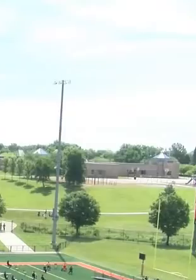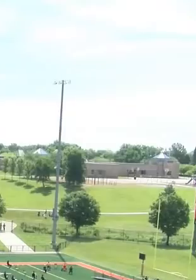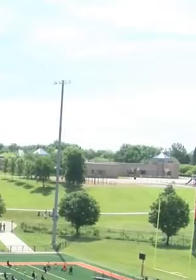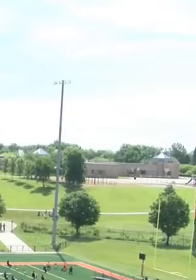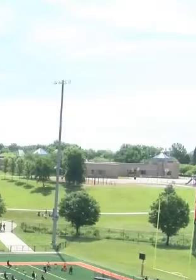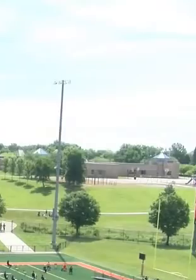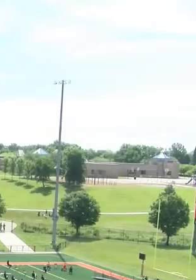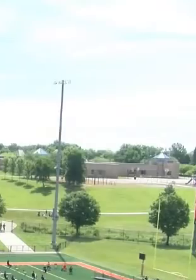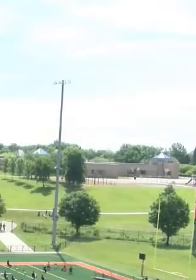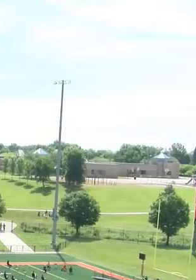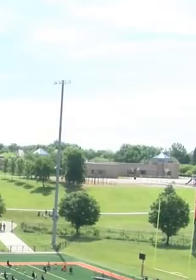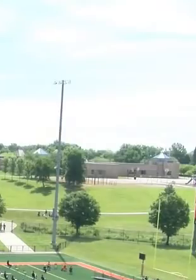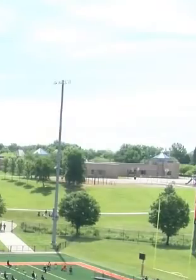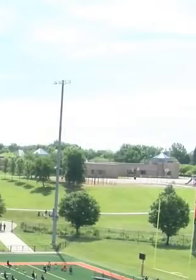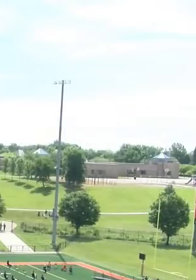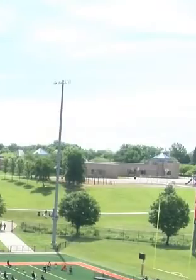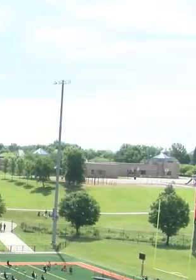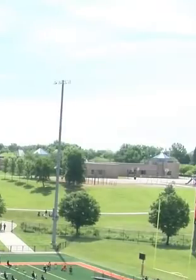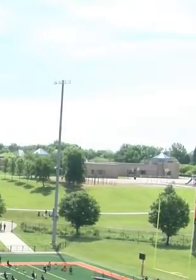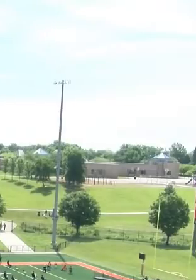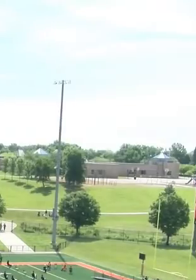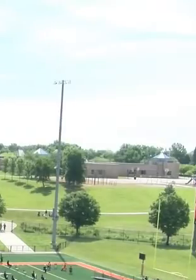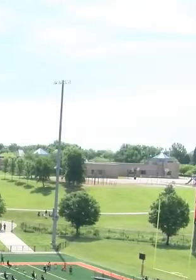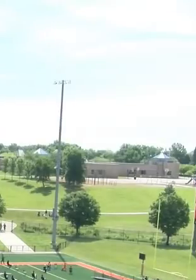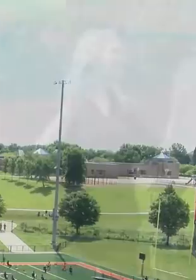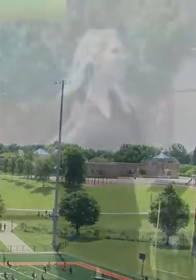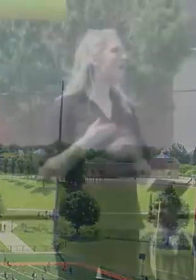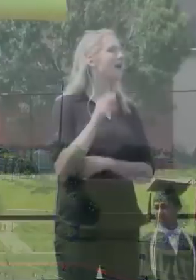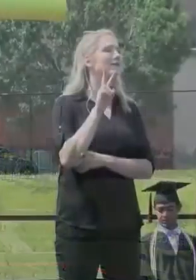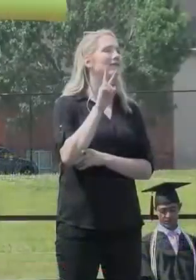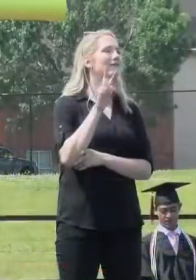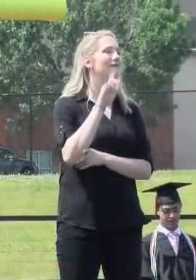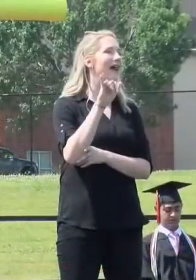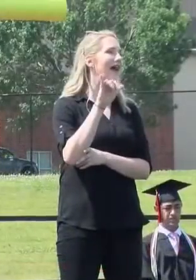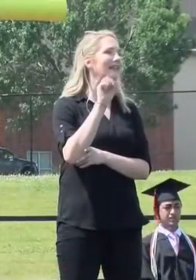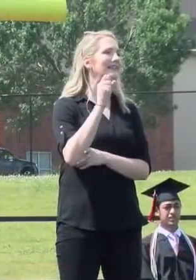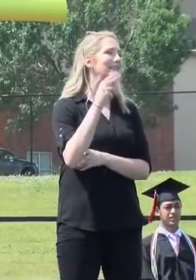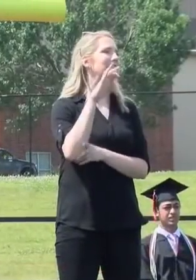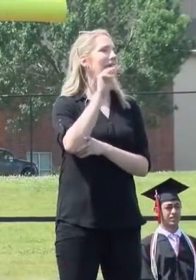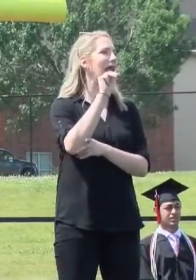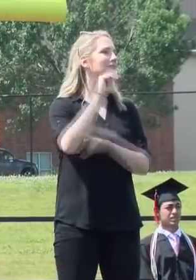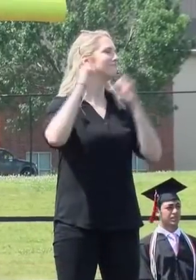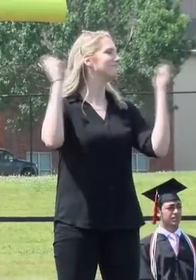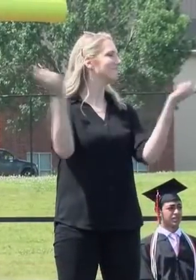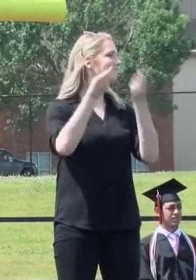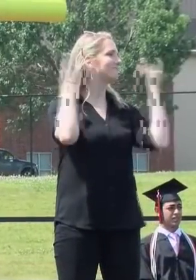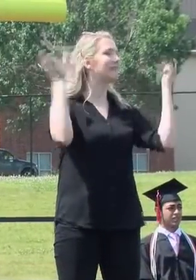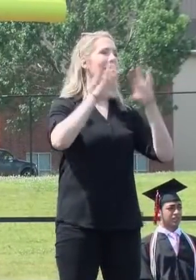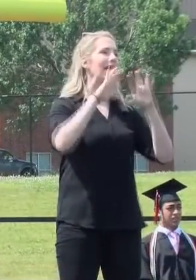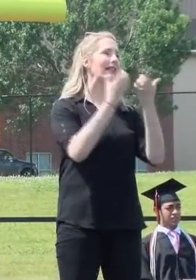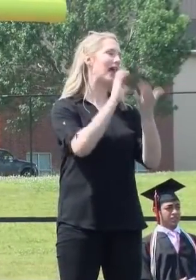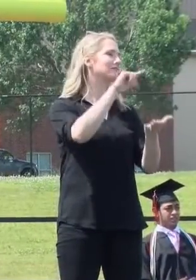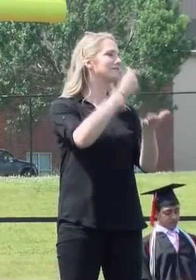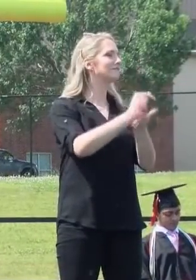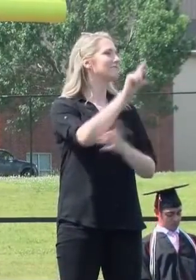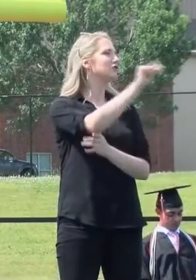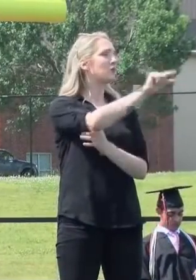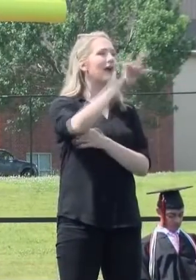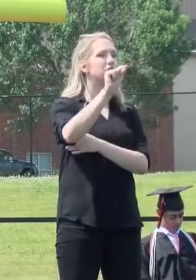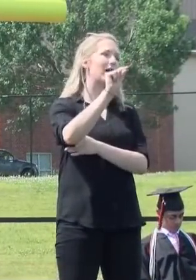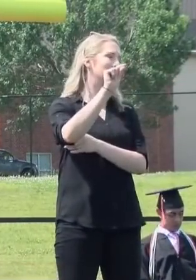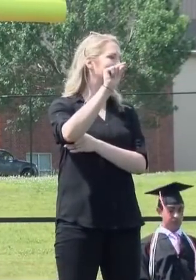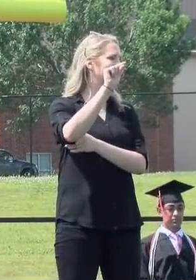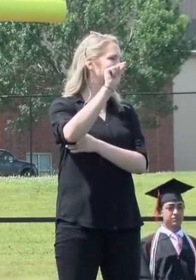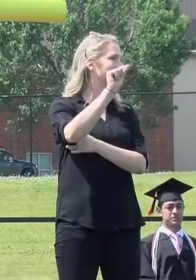Good morning, and welcome to Valley Stadium as we celebrate the class of 2020